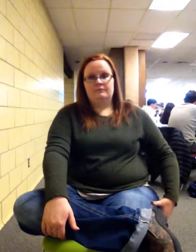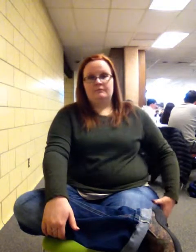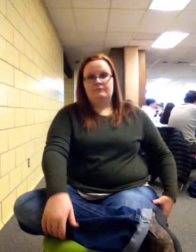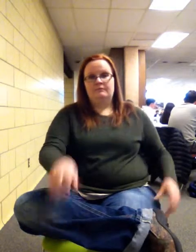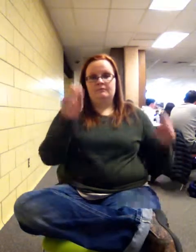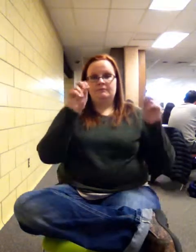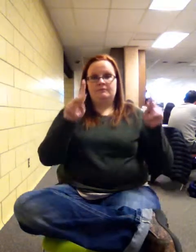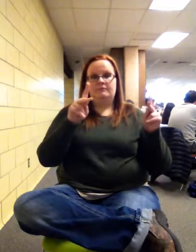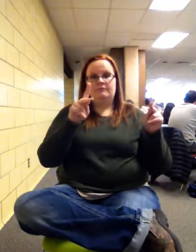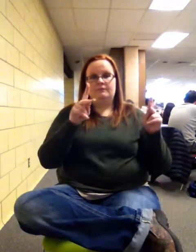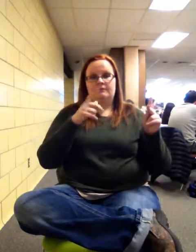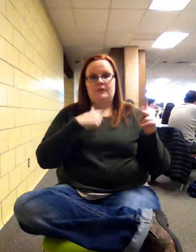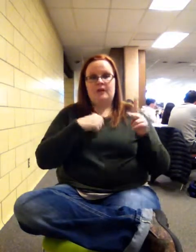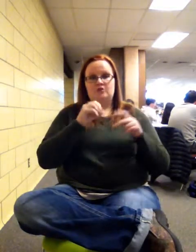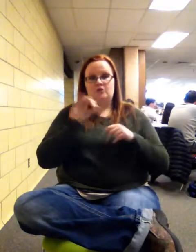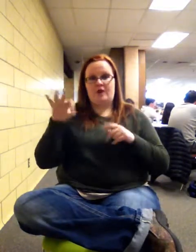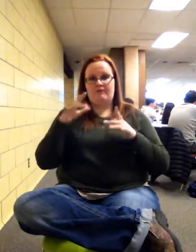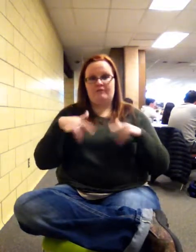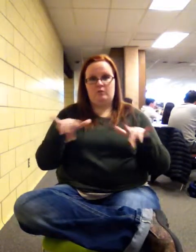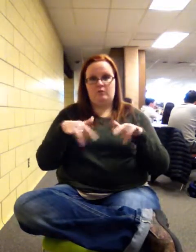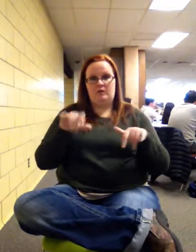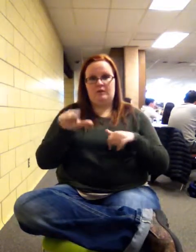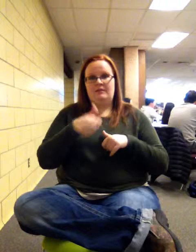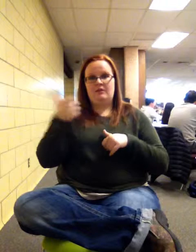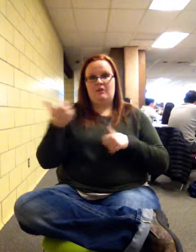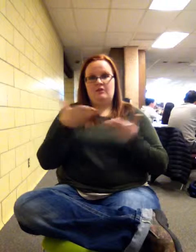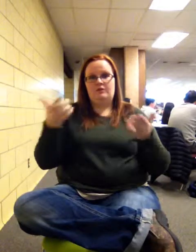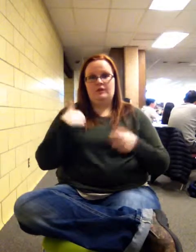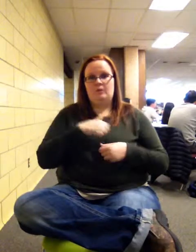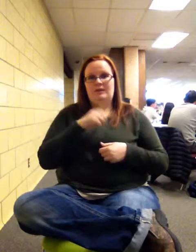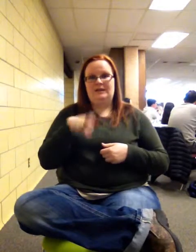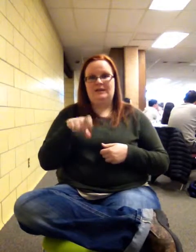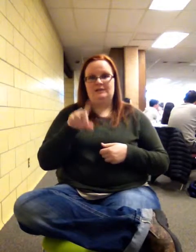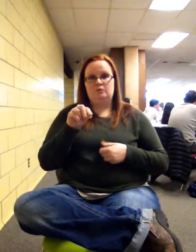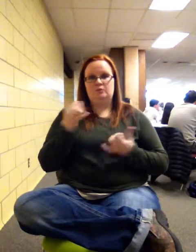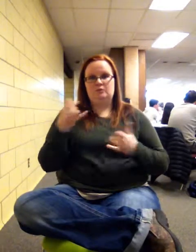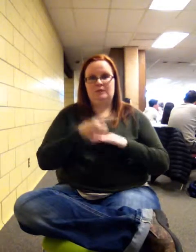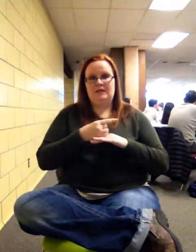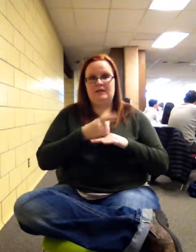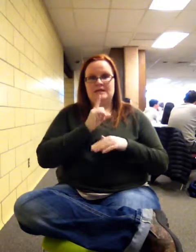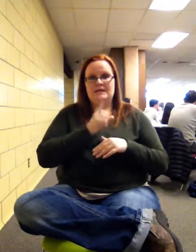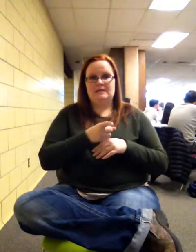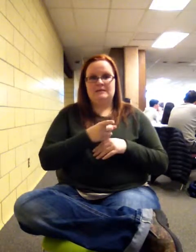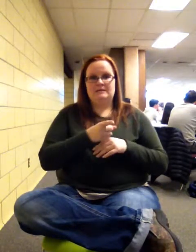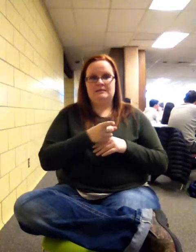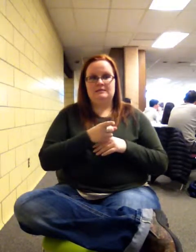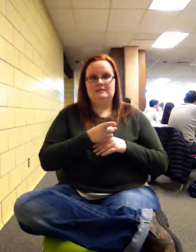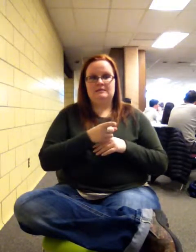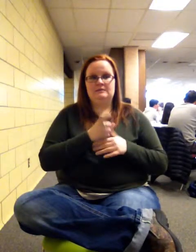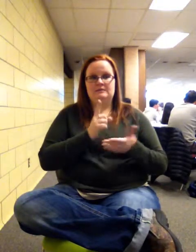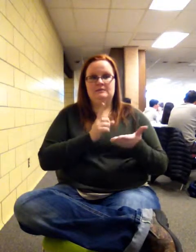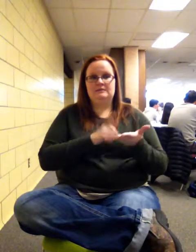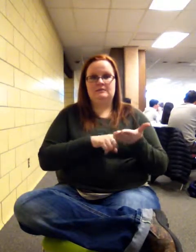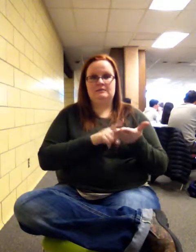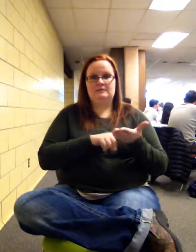I turned the recording off. The other thing that we needed to do then today was go over that additional information that